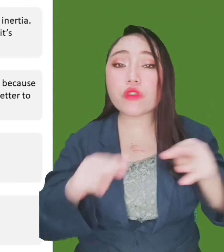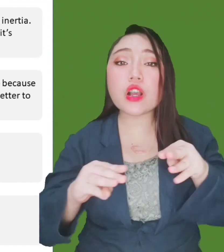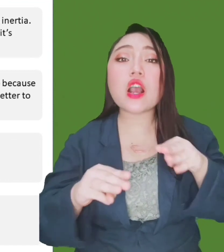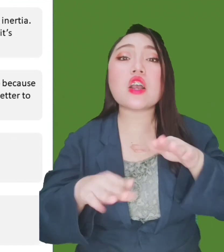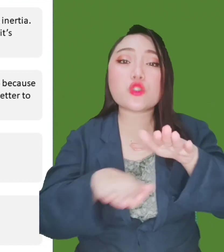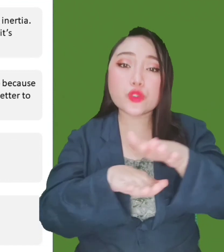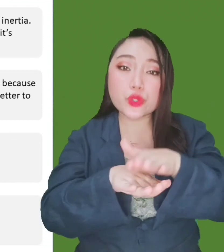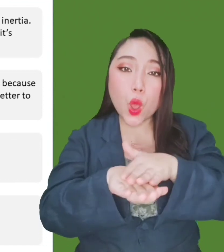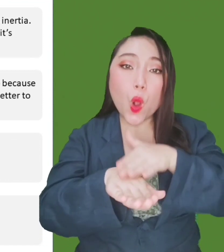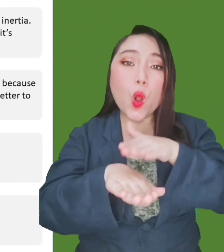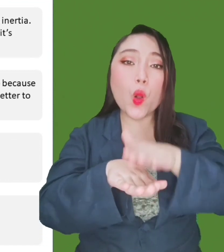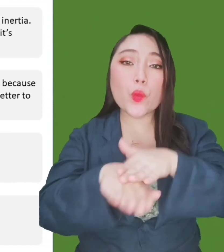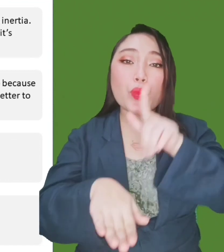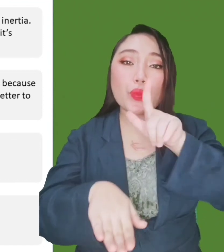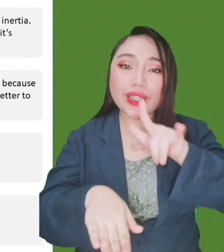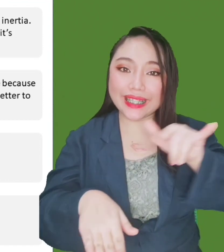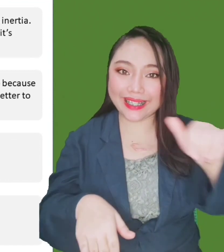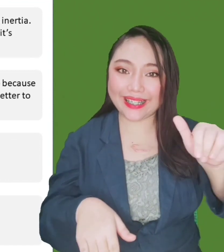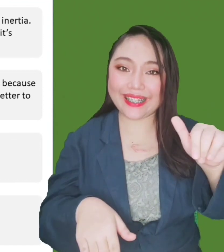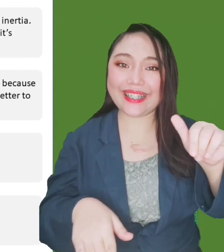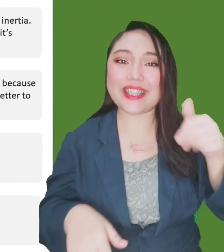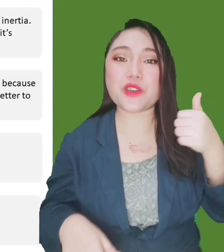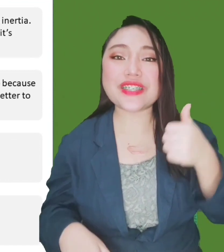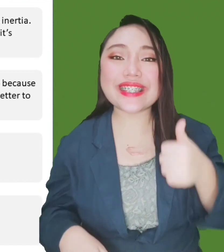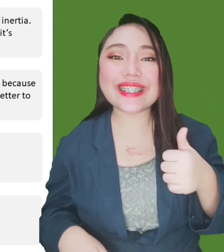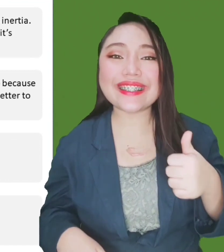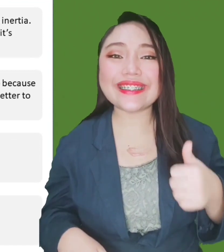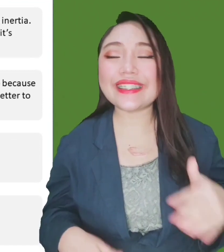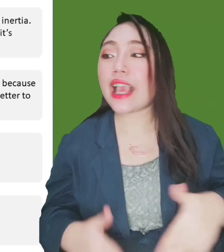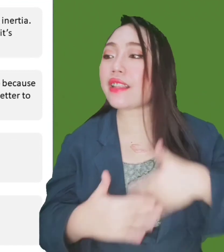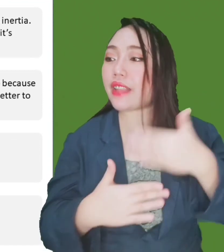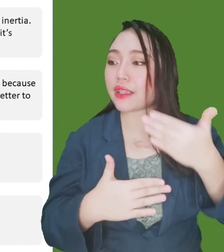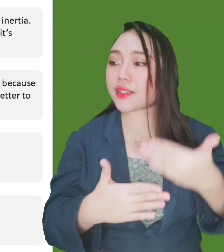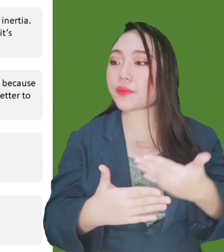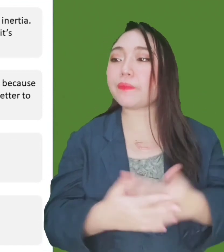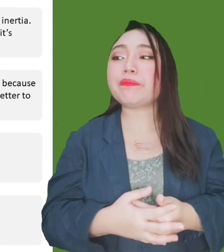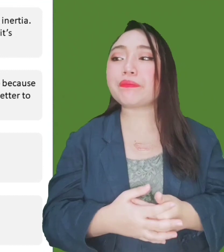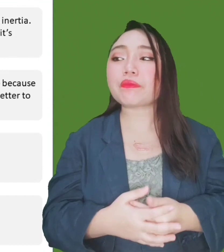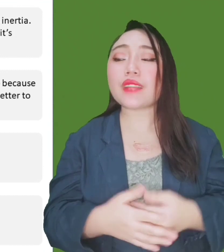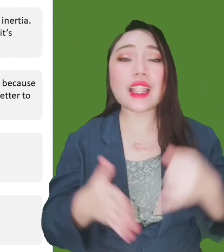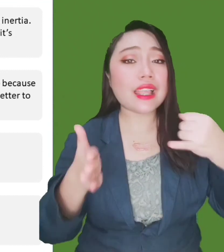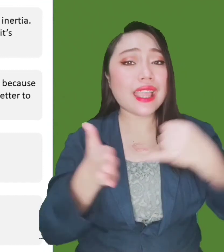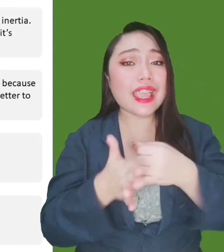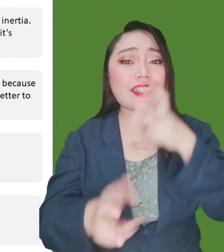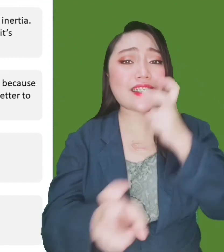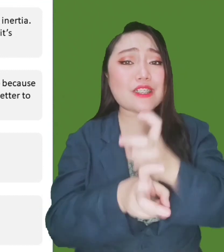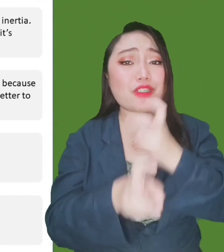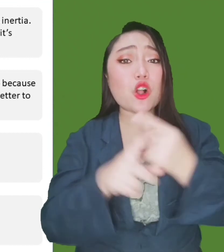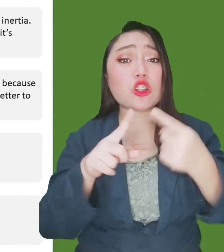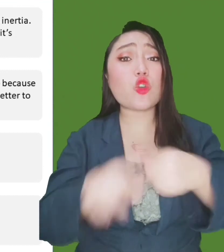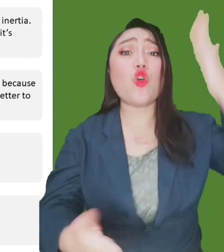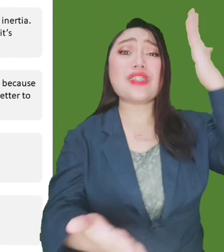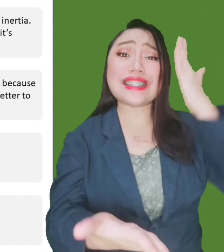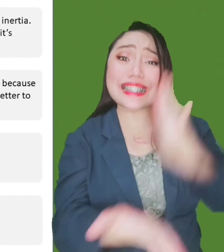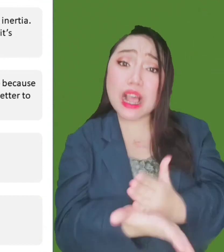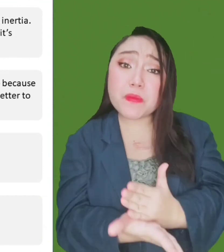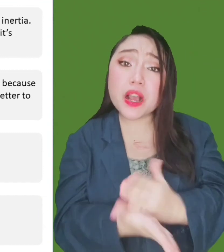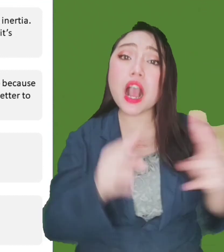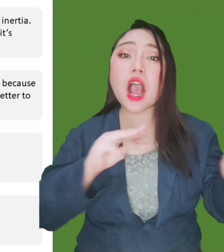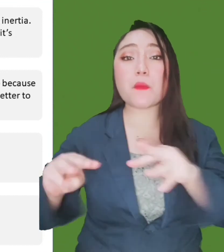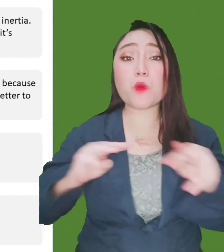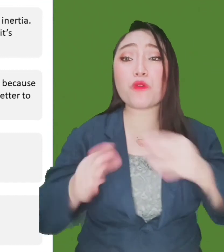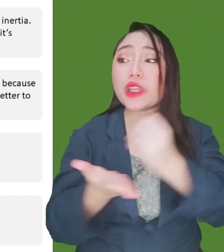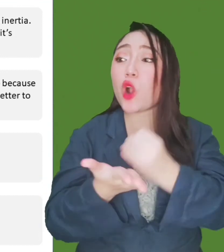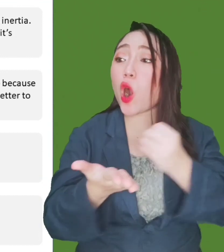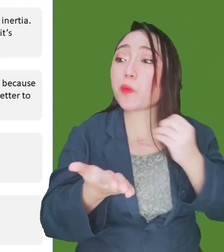to ride slowly. Okay, next. It is difficult to